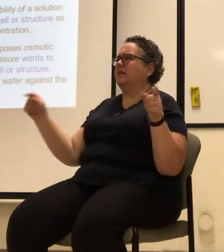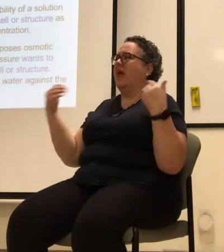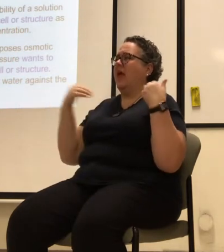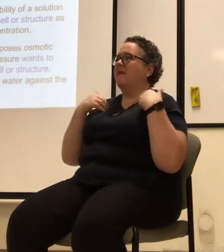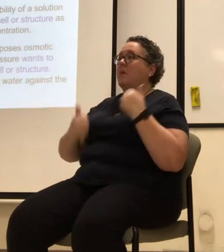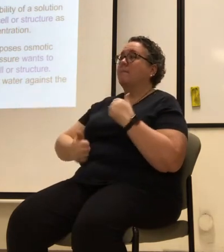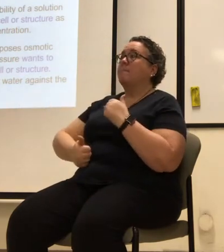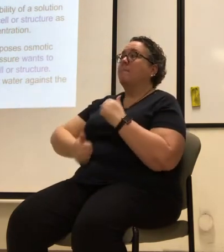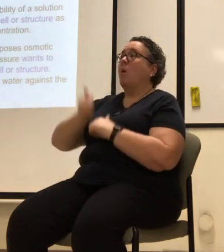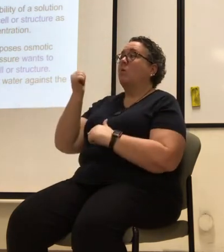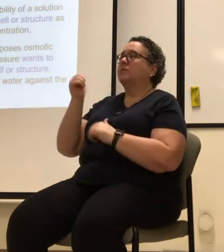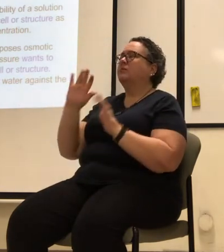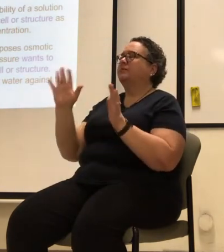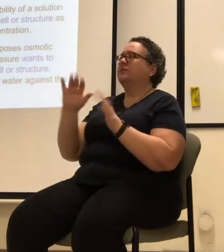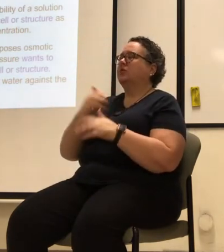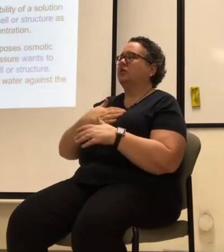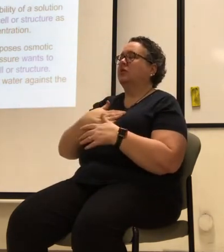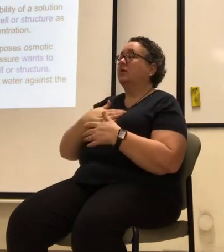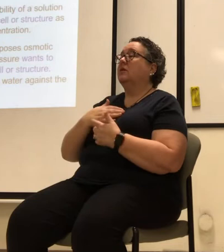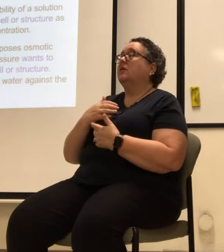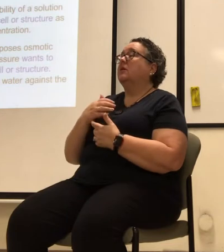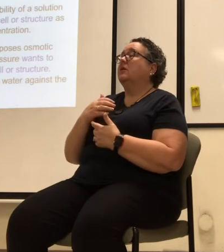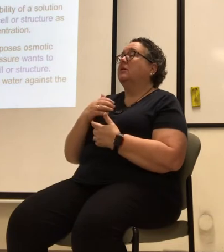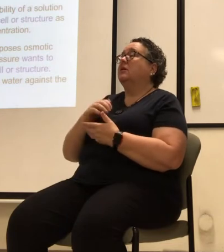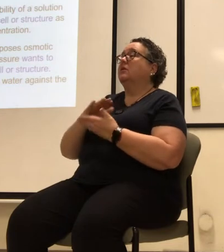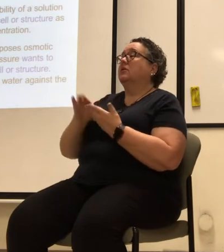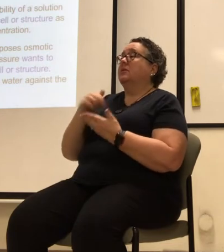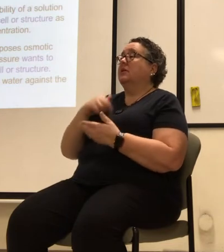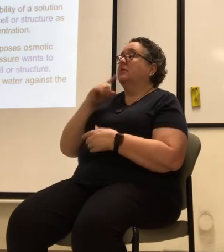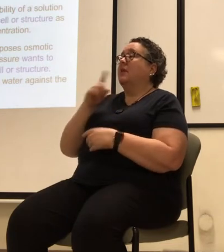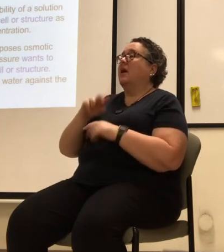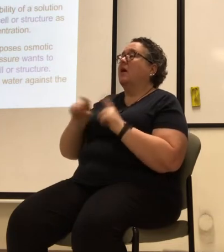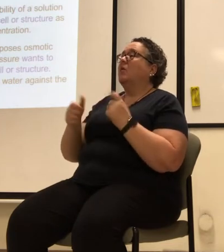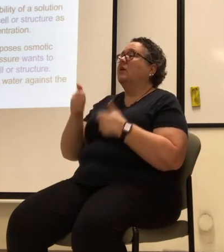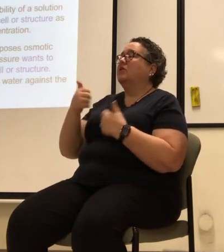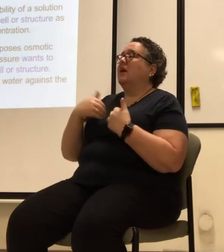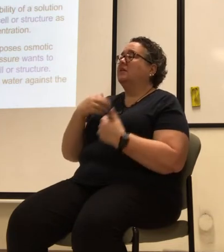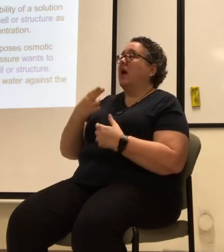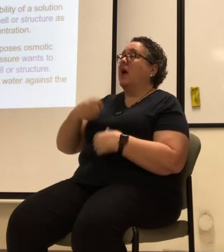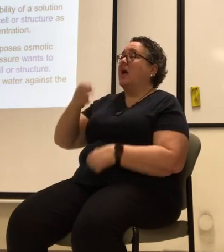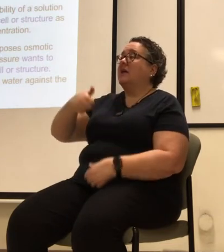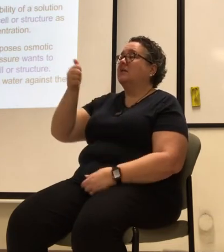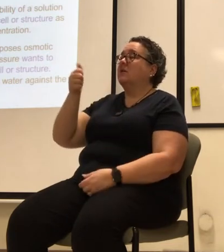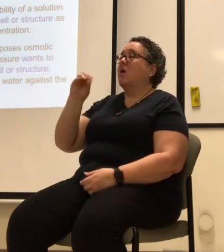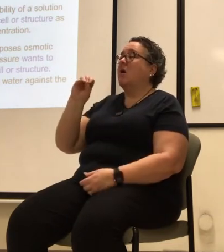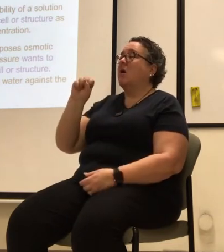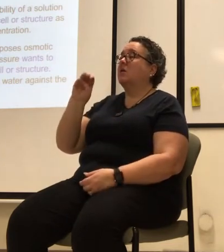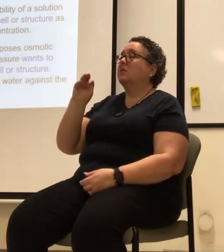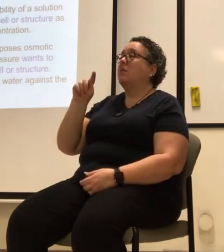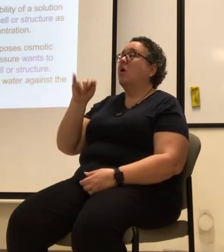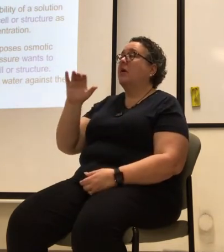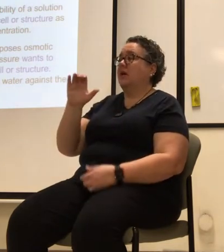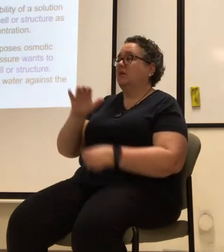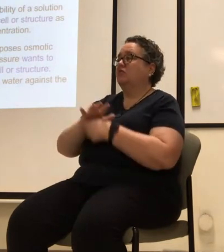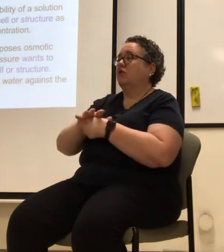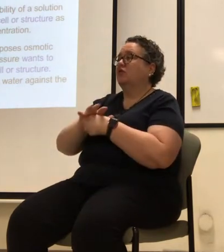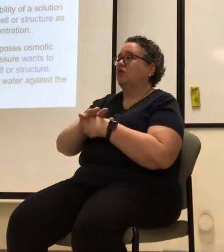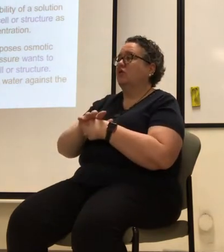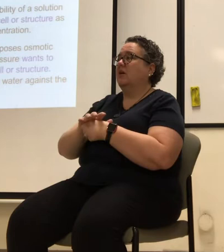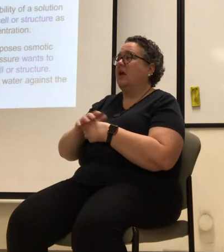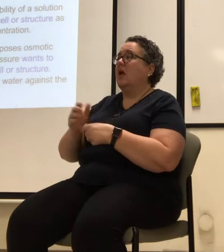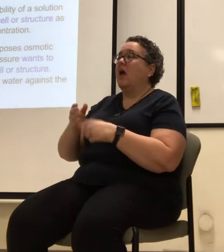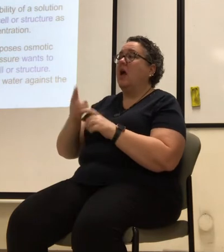most, or excuse me, which has the highest osmotic pressure? Which has the strongest ability to draw water into